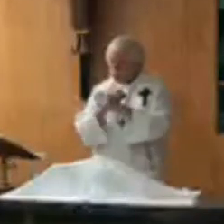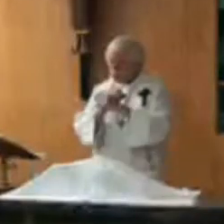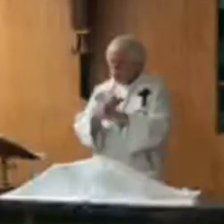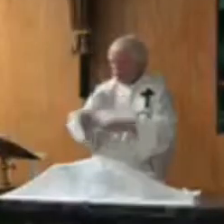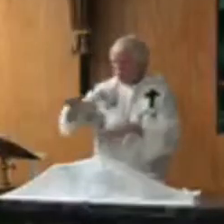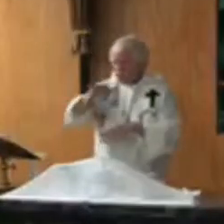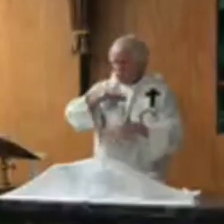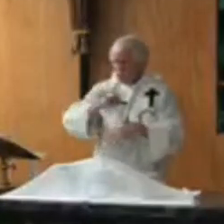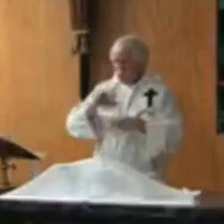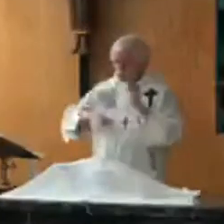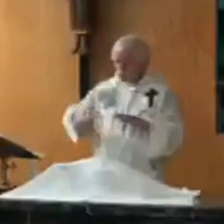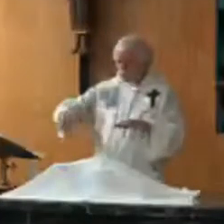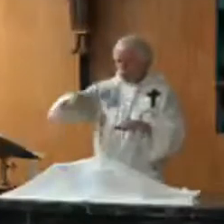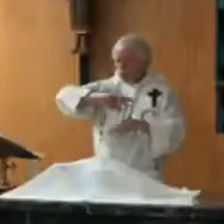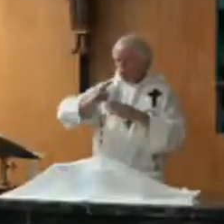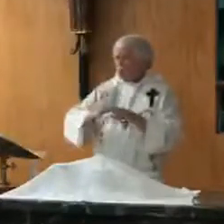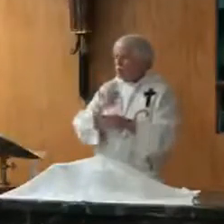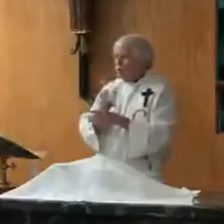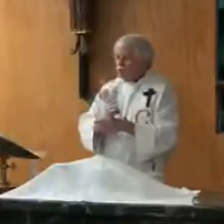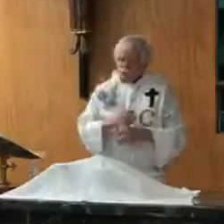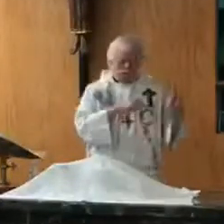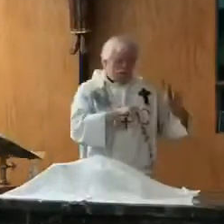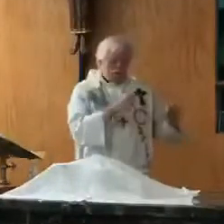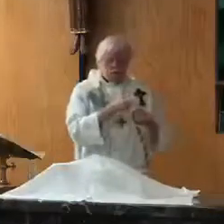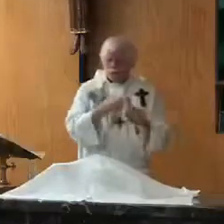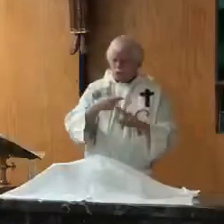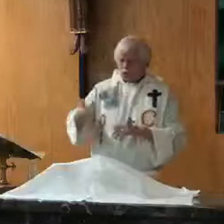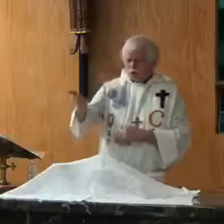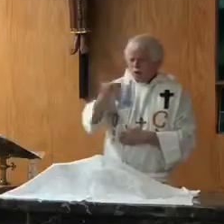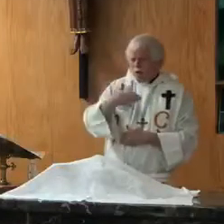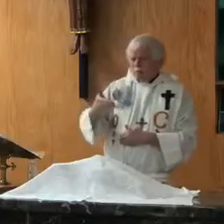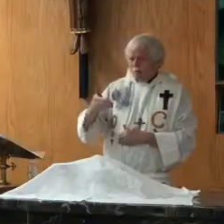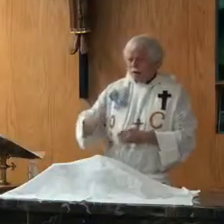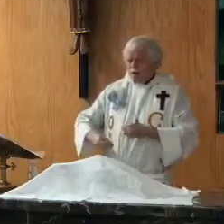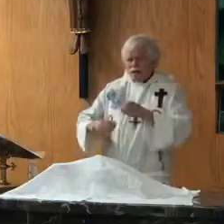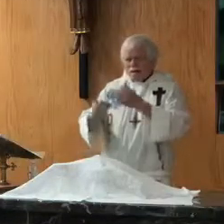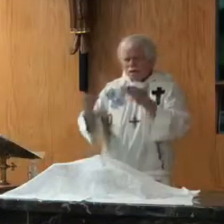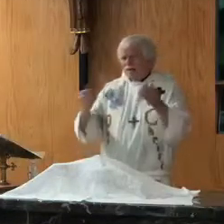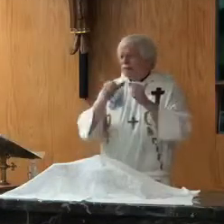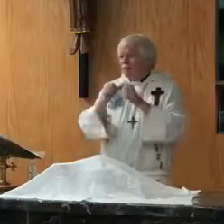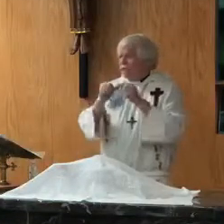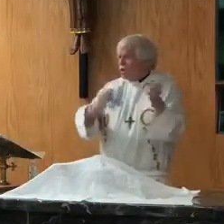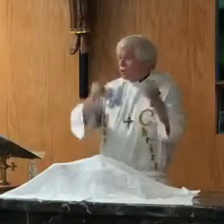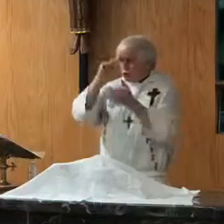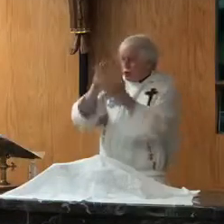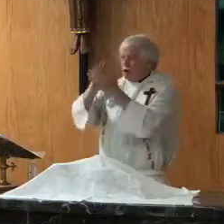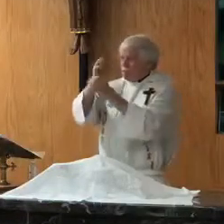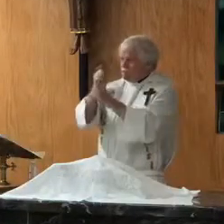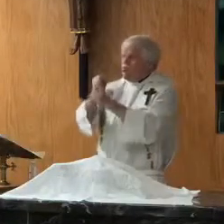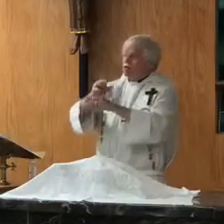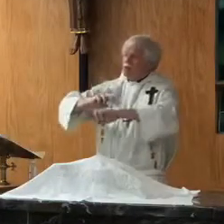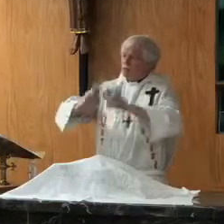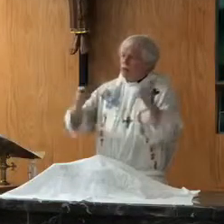bless and protect Christians all over the world where people persecute them. Give them continued